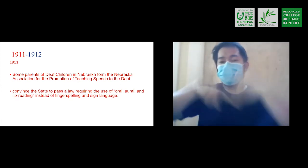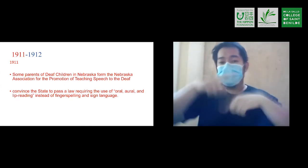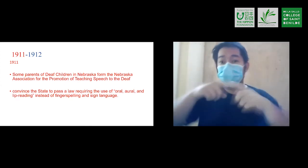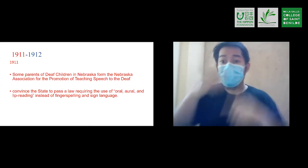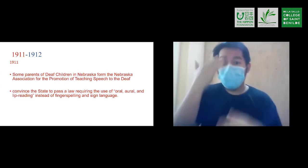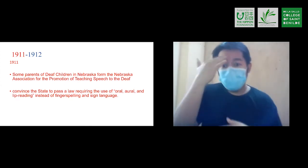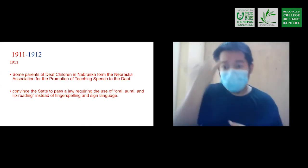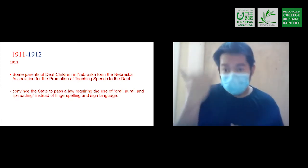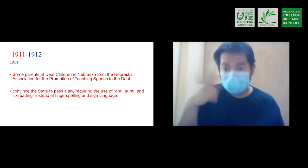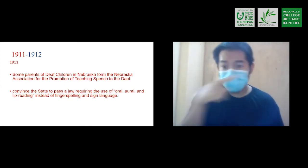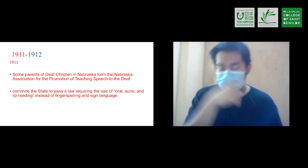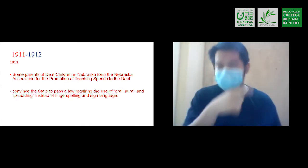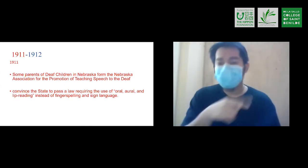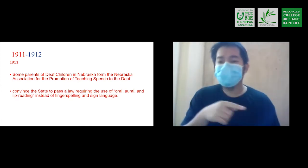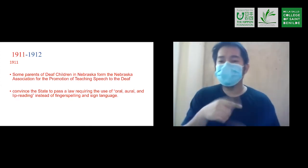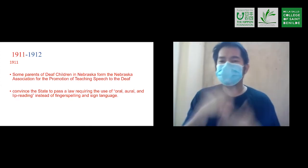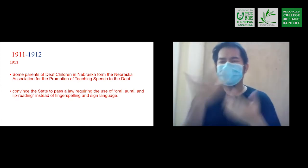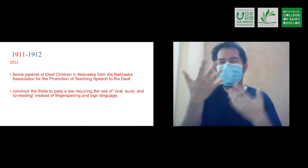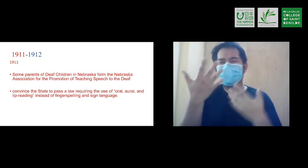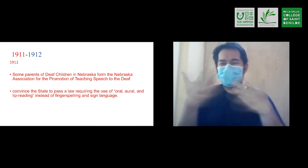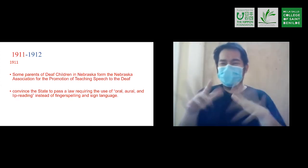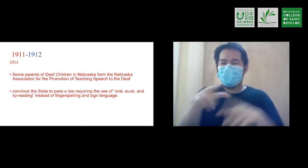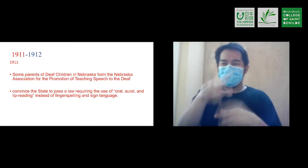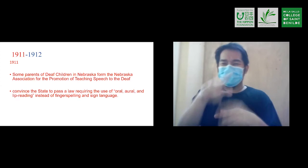and they were not allowed to use sign language.